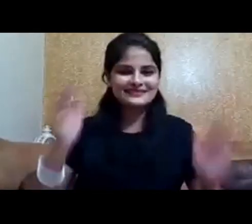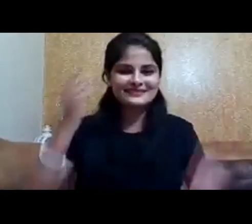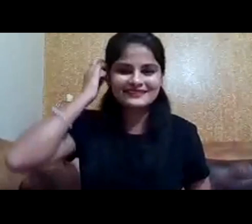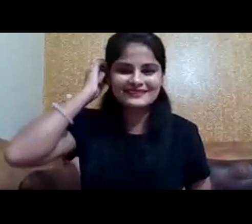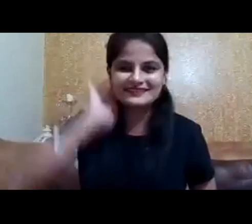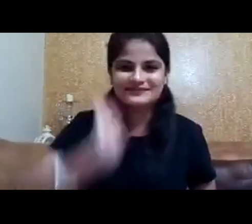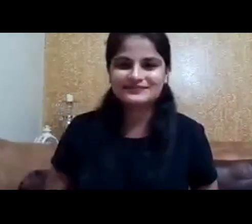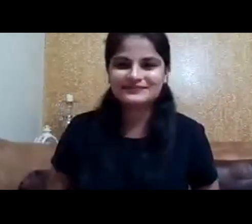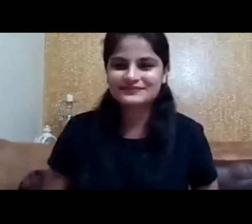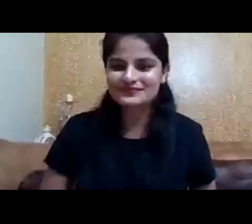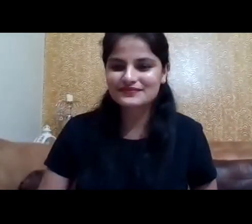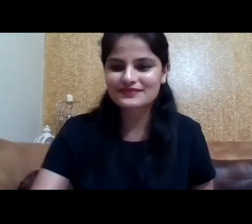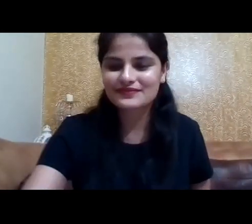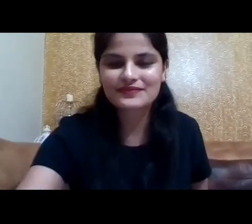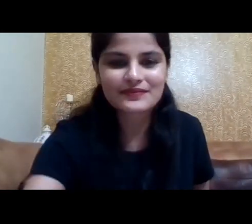Great. So,